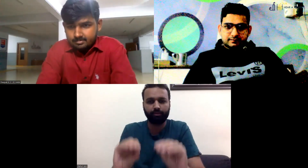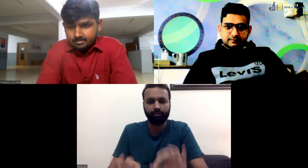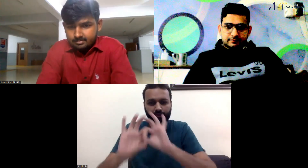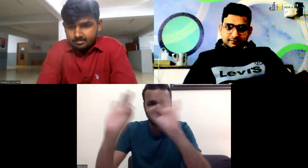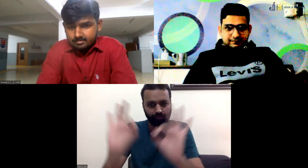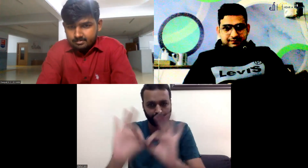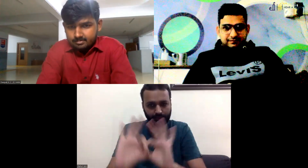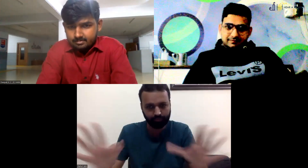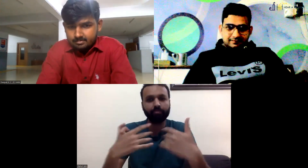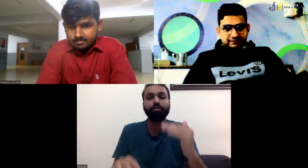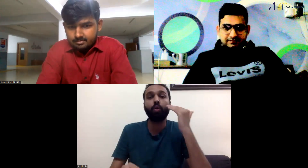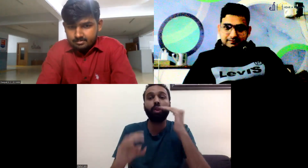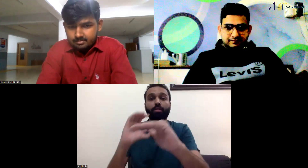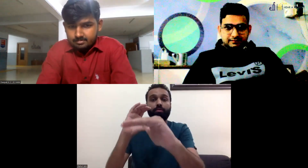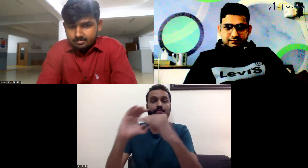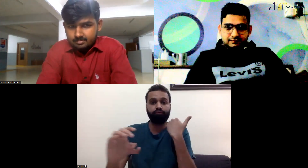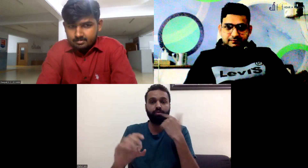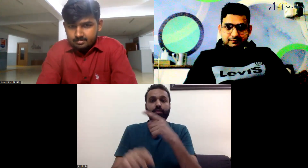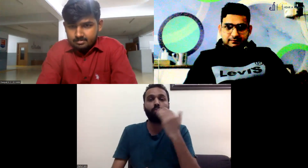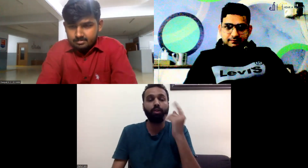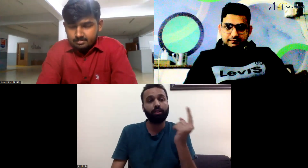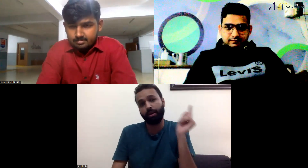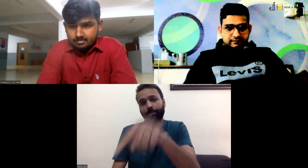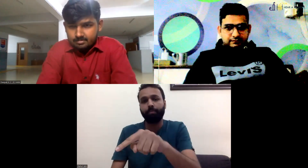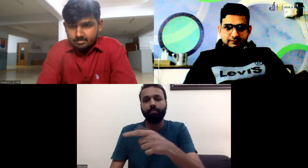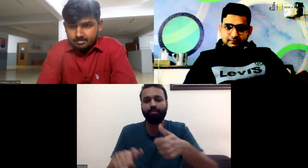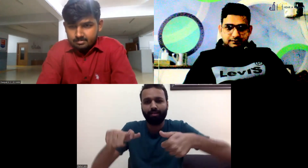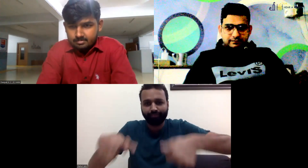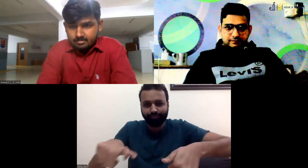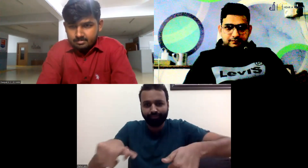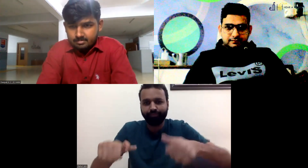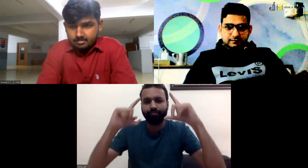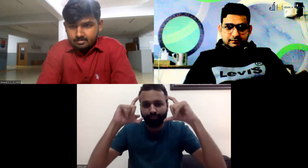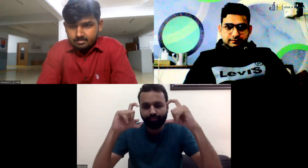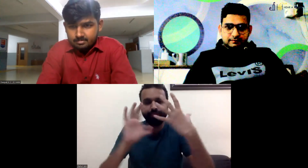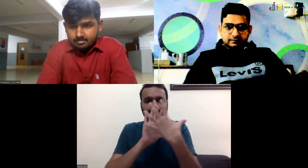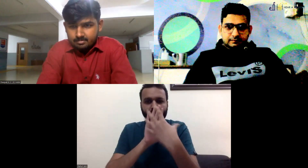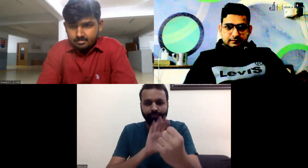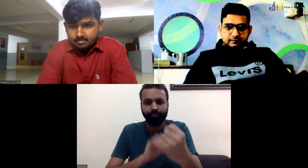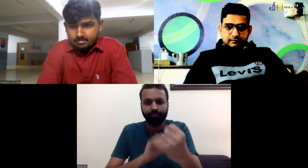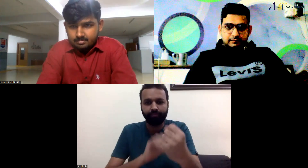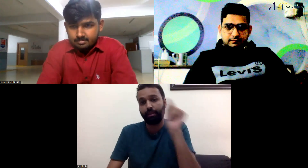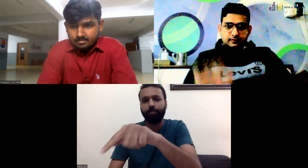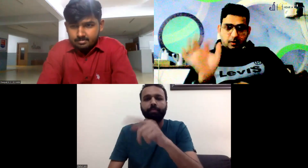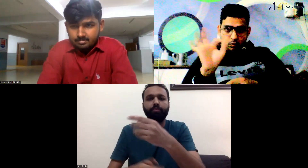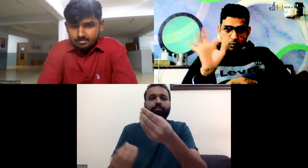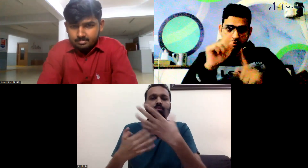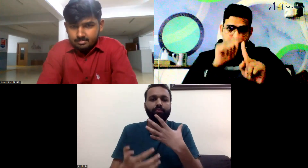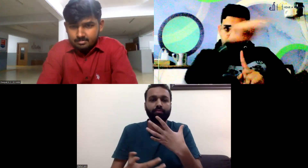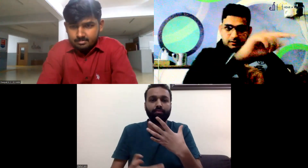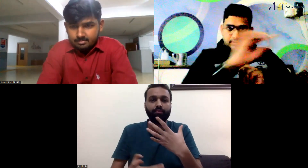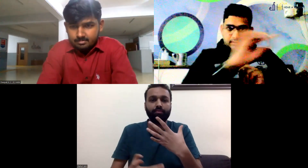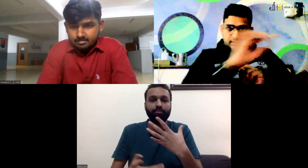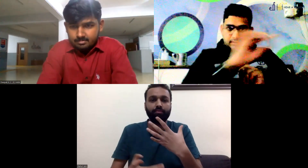the forms are right there in the website. You can check, fill the forms. They will ask you to come to the office for